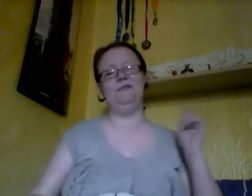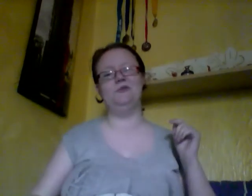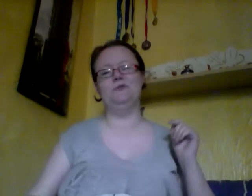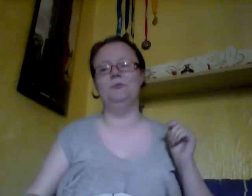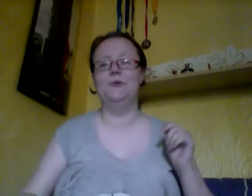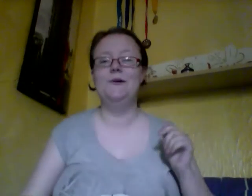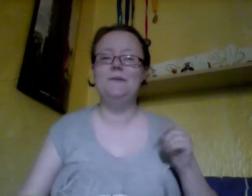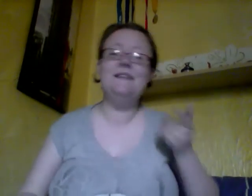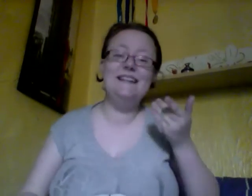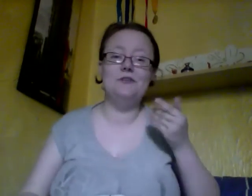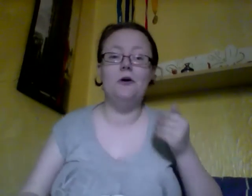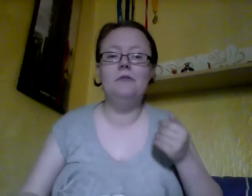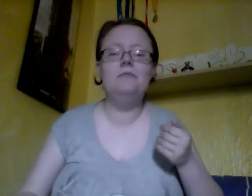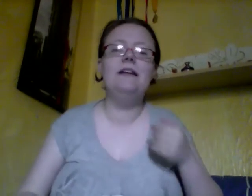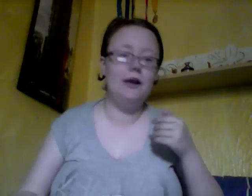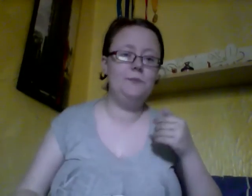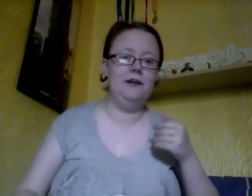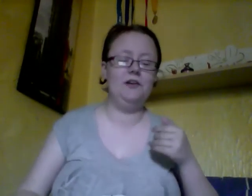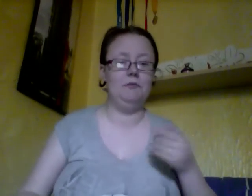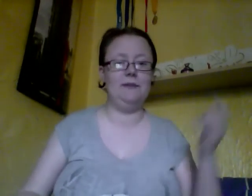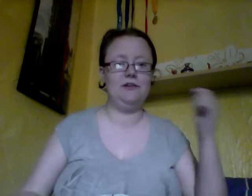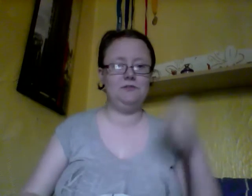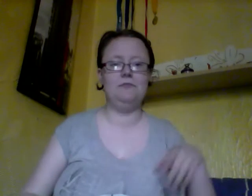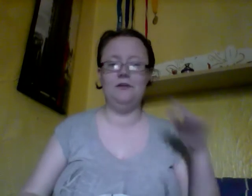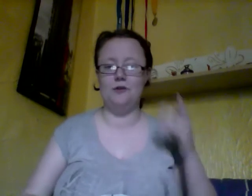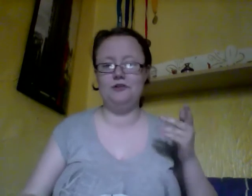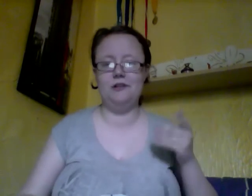awesome though. But he's not. And neither's Benedict Cumberbatch, unfortunately.